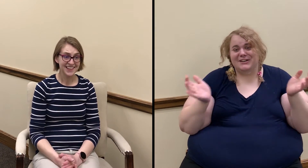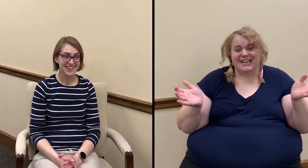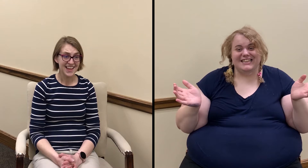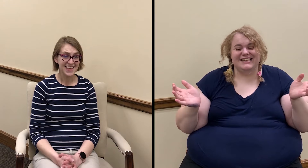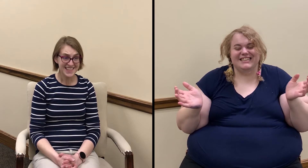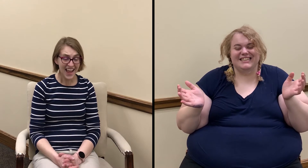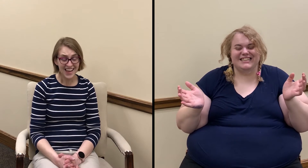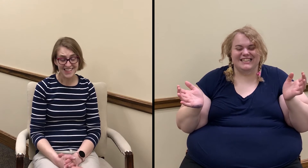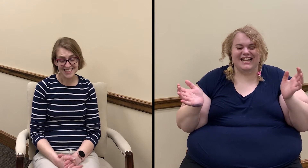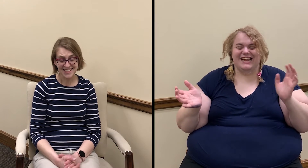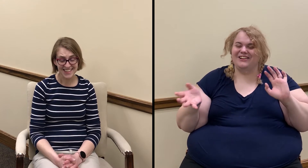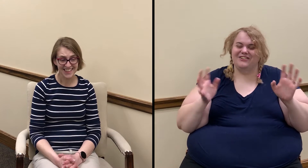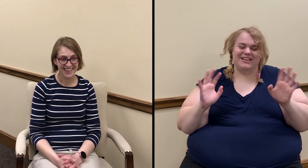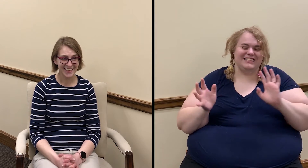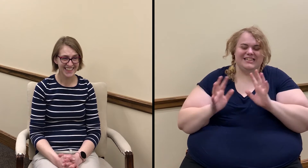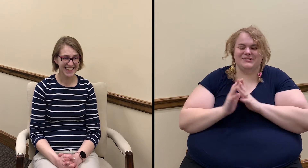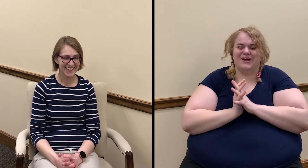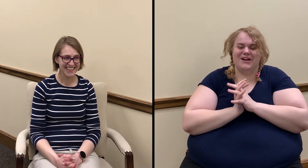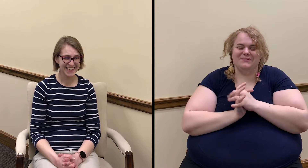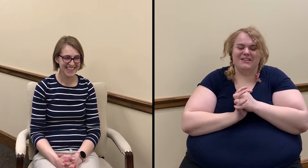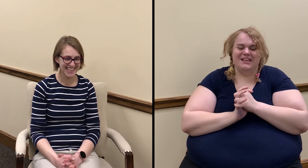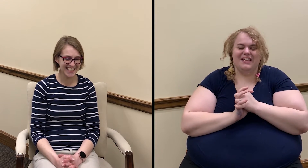learning. Yes. And you can read things wrong.